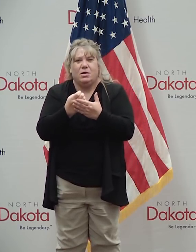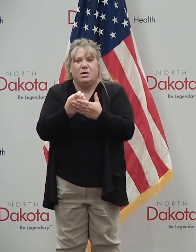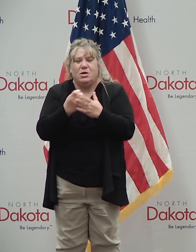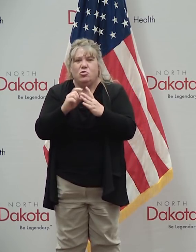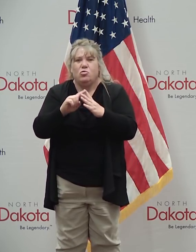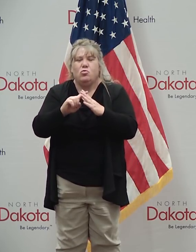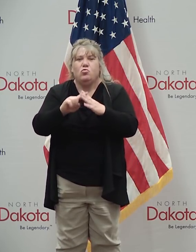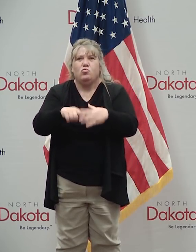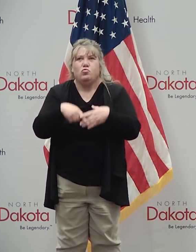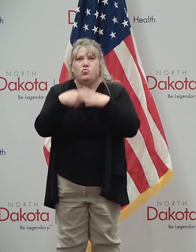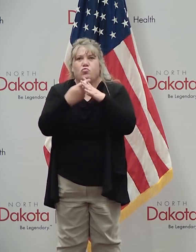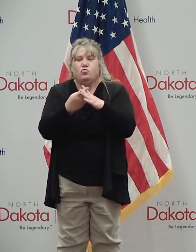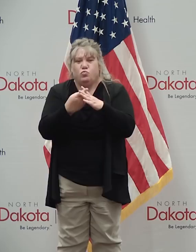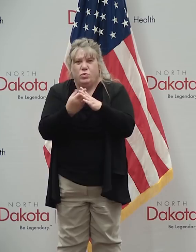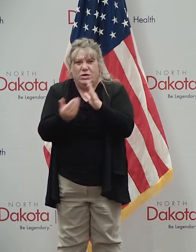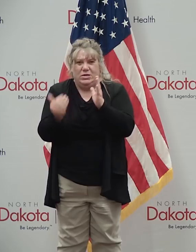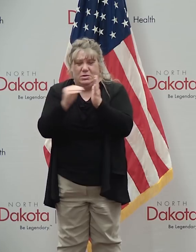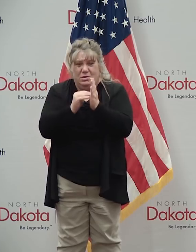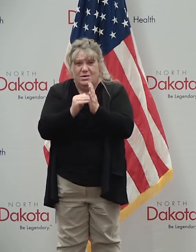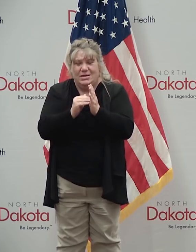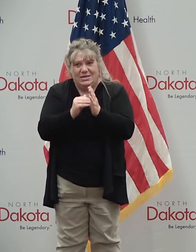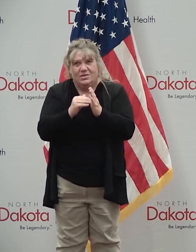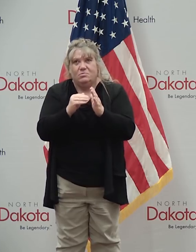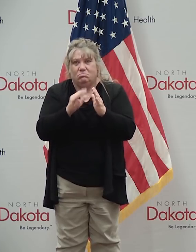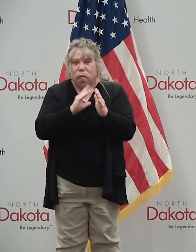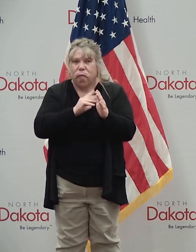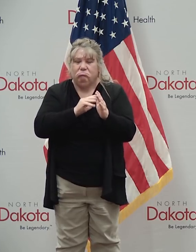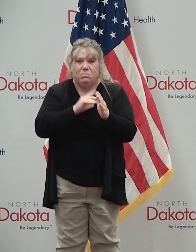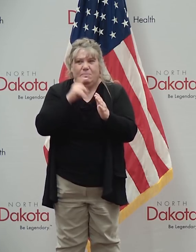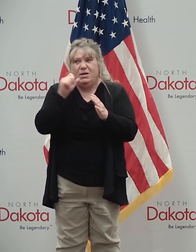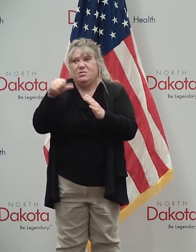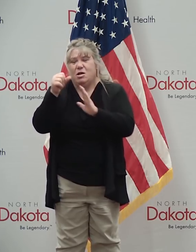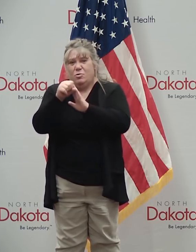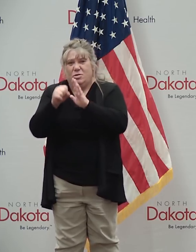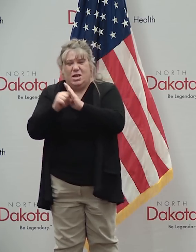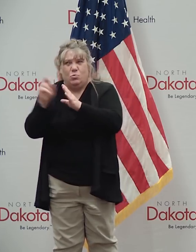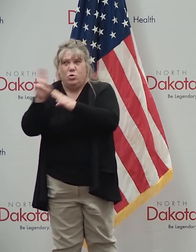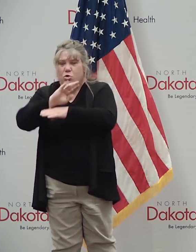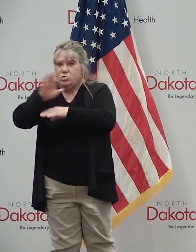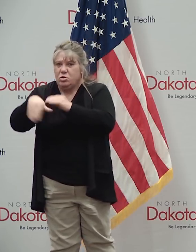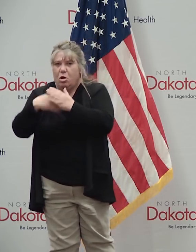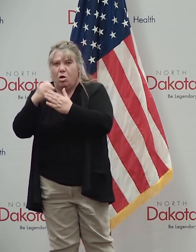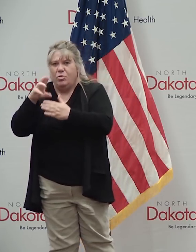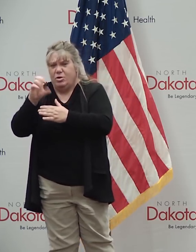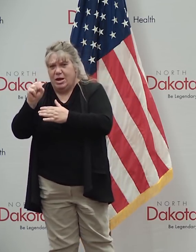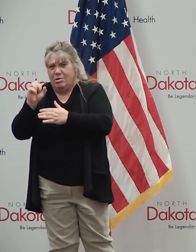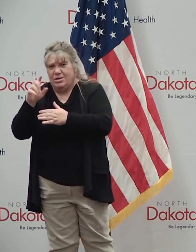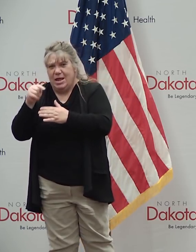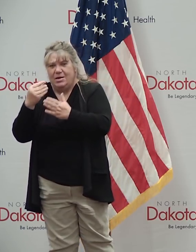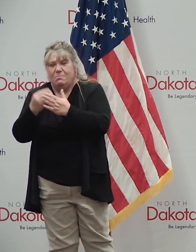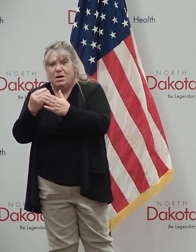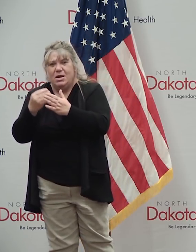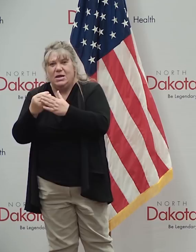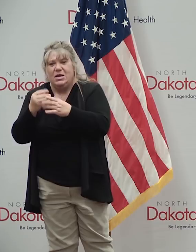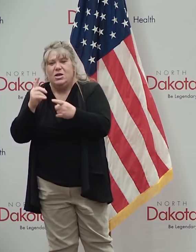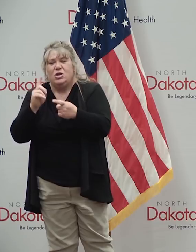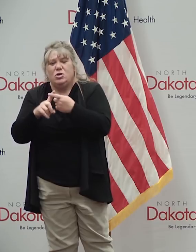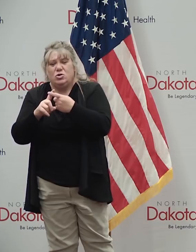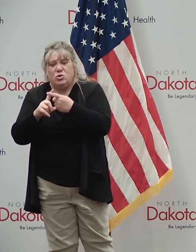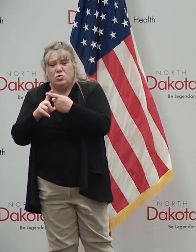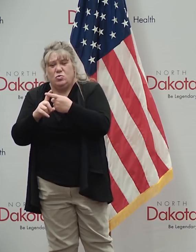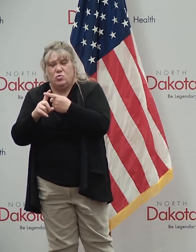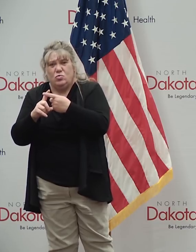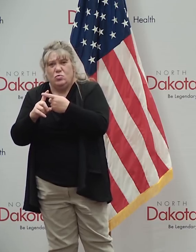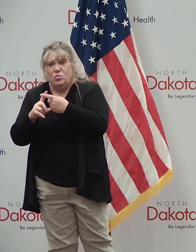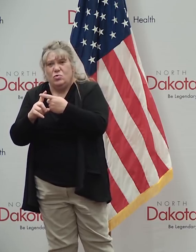restarting is also a gift, because other states will consume the entire amount of their CARES Act just fighting the healthcare side, and they won't